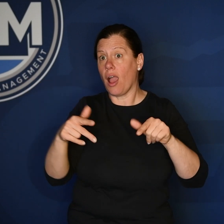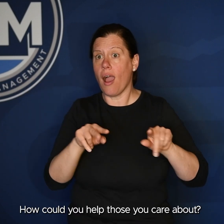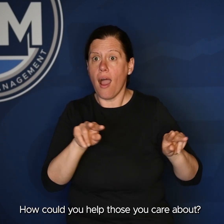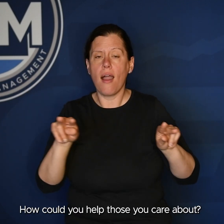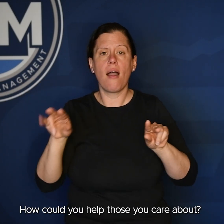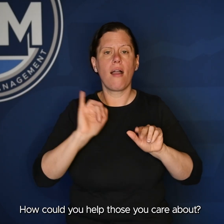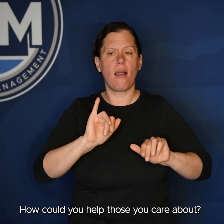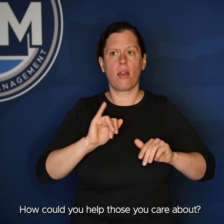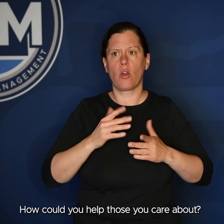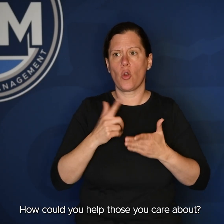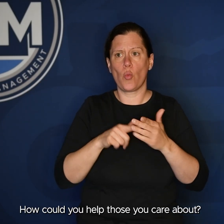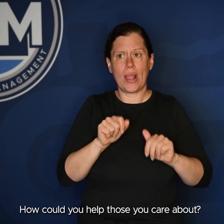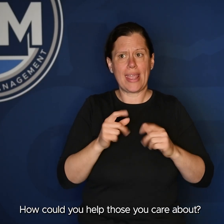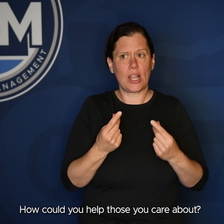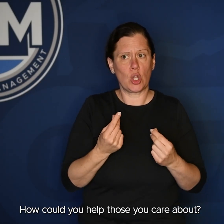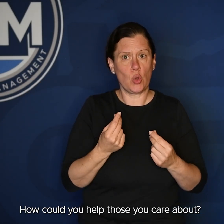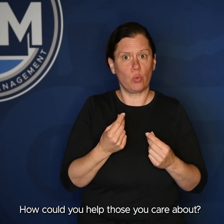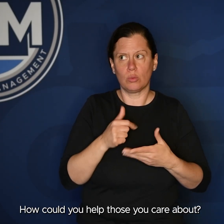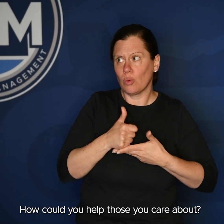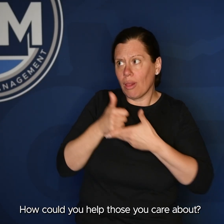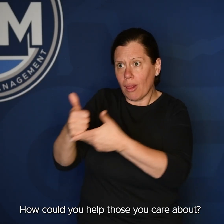How could you help those you care about?